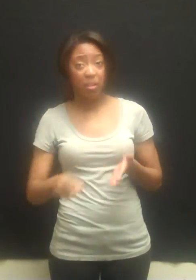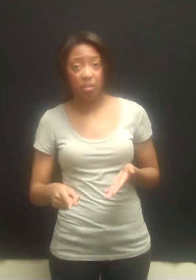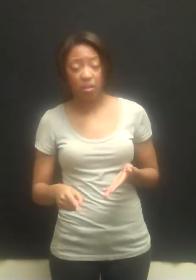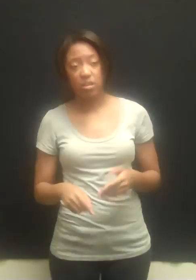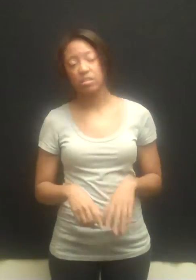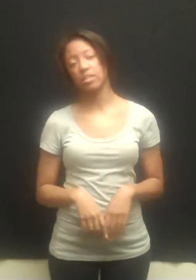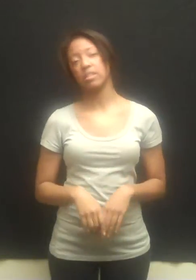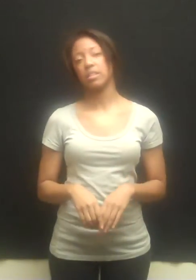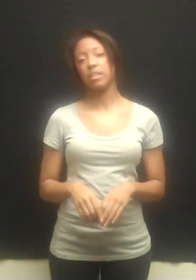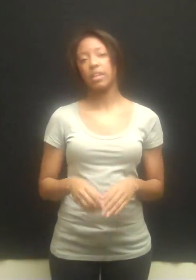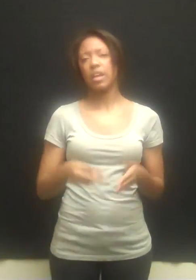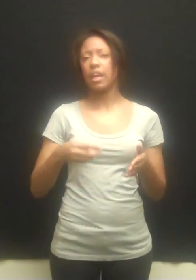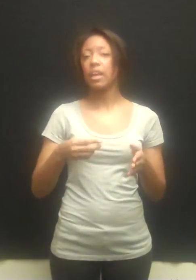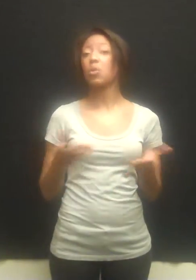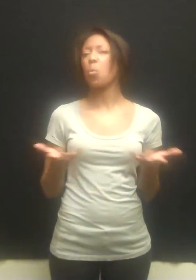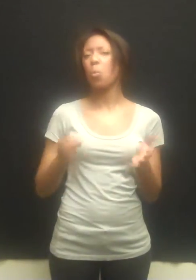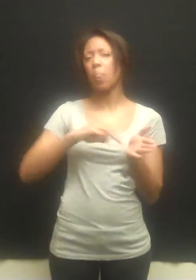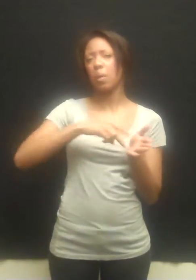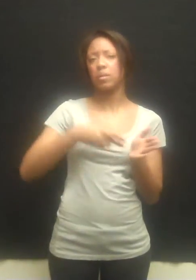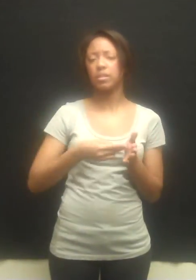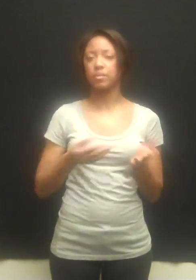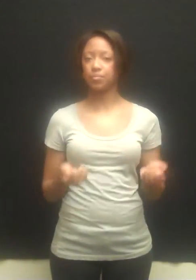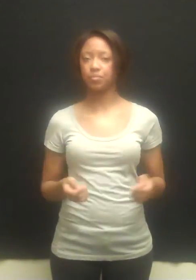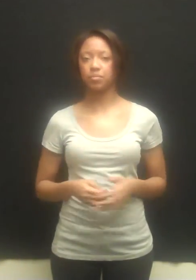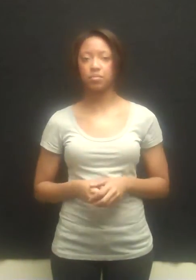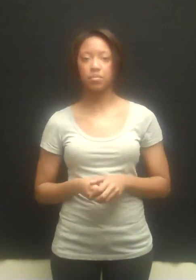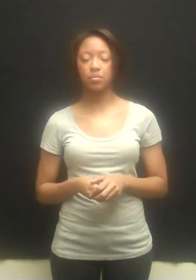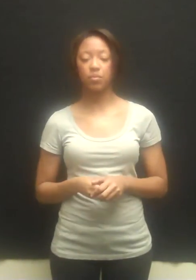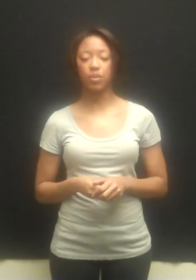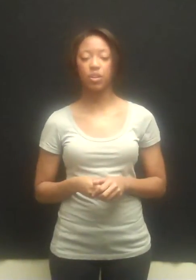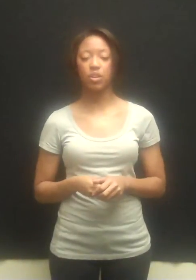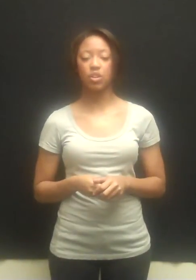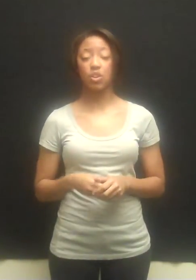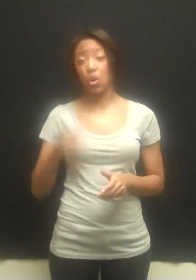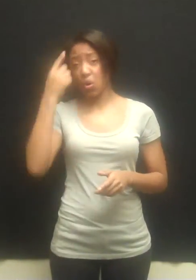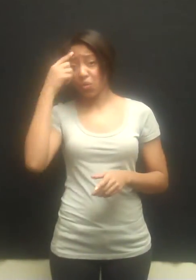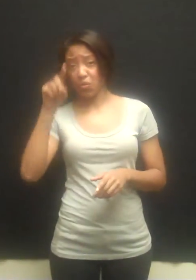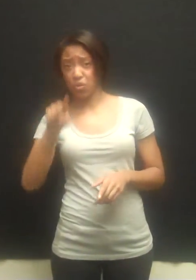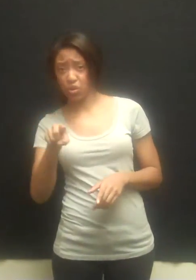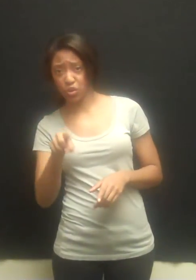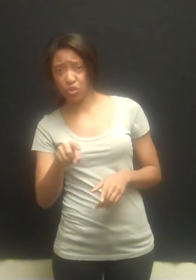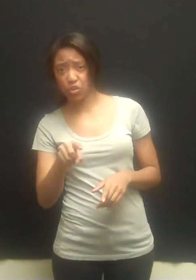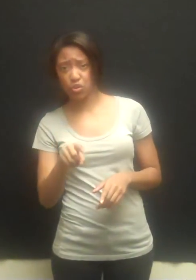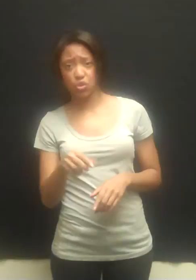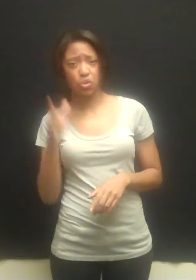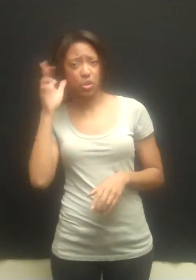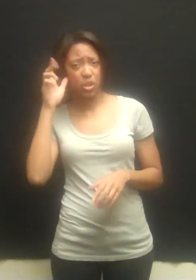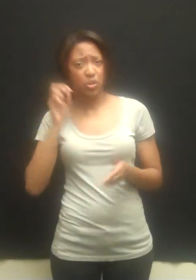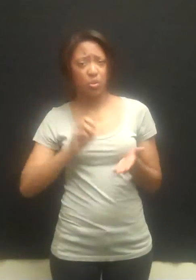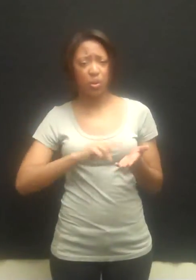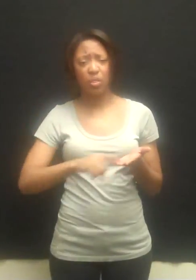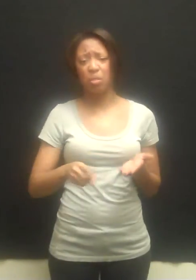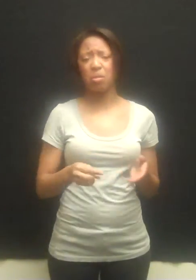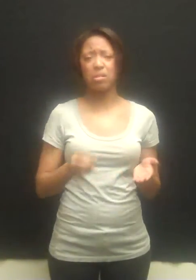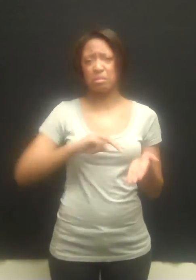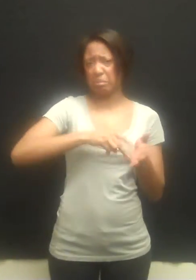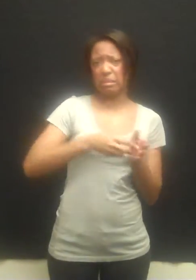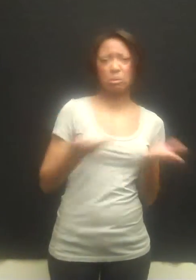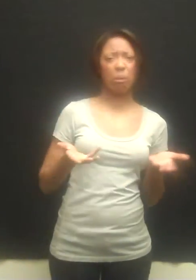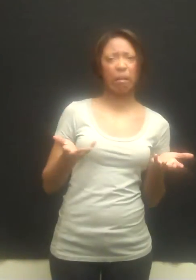First off, what does it mean to have hearing loss for you? Do you have a hearing aid? Can you read lips? Are you profoundly deaf? Or